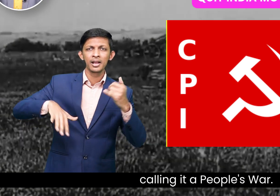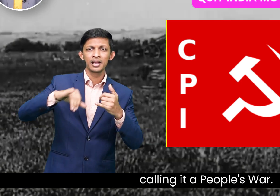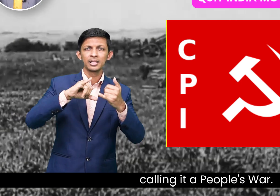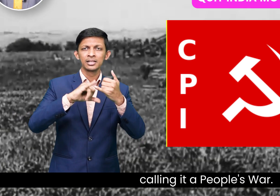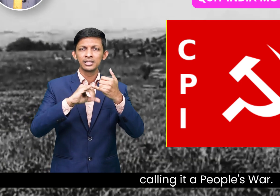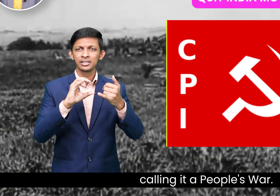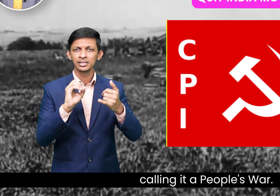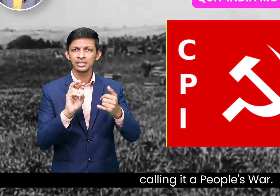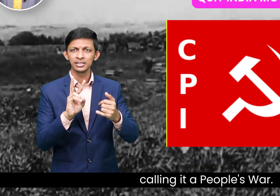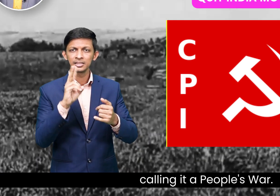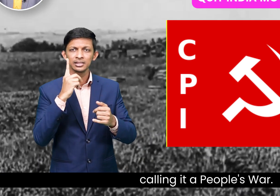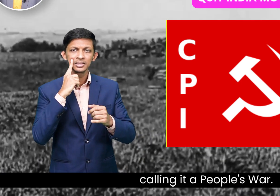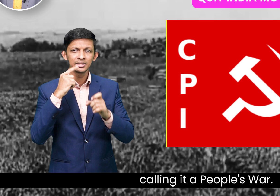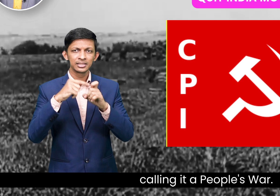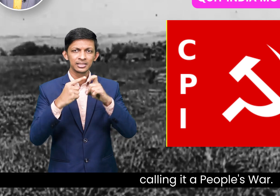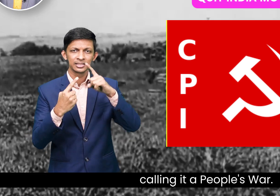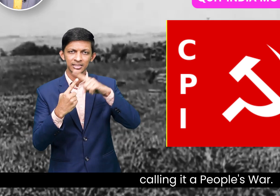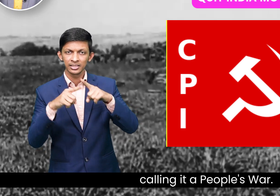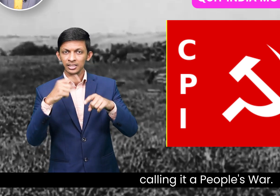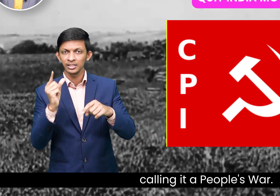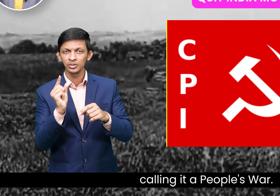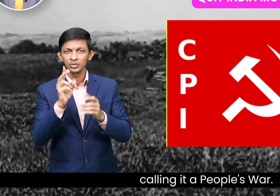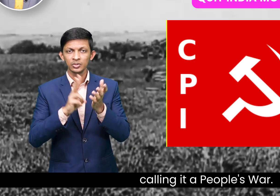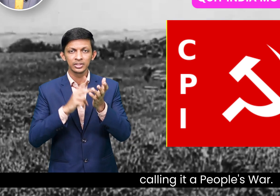it a people's war.